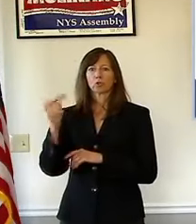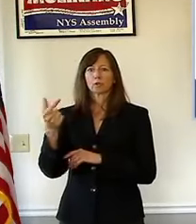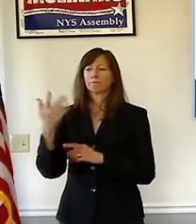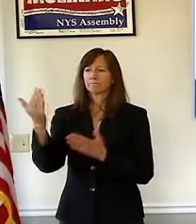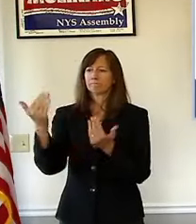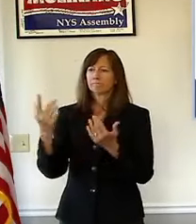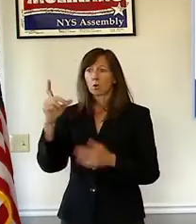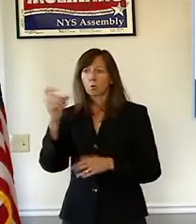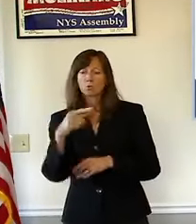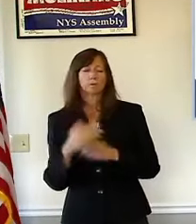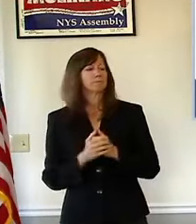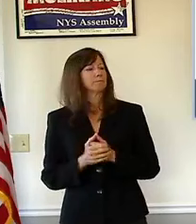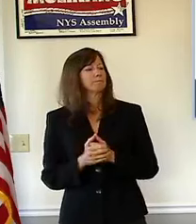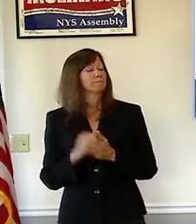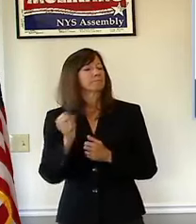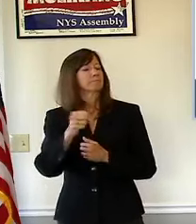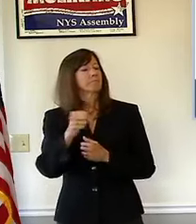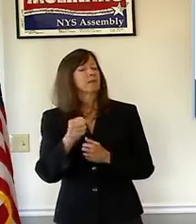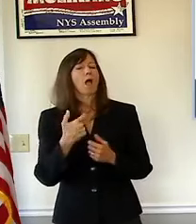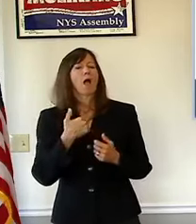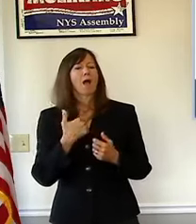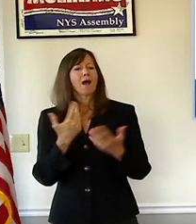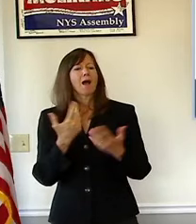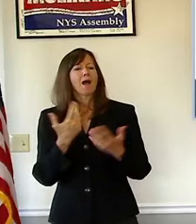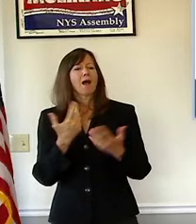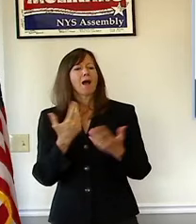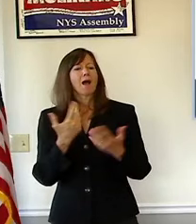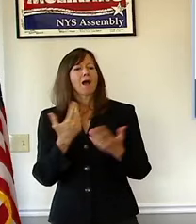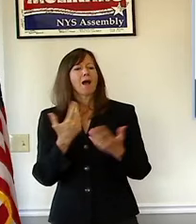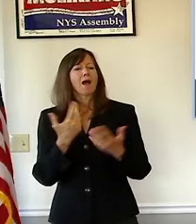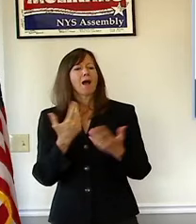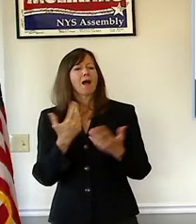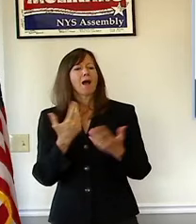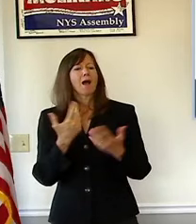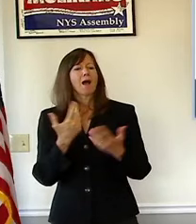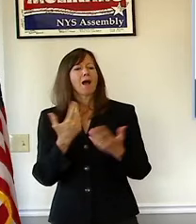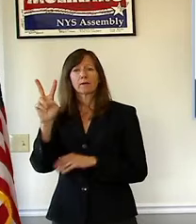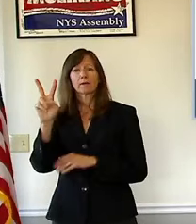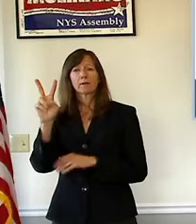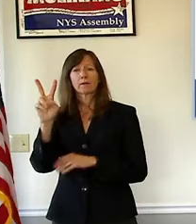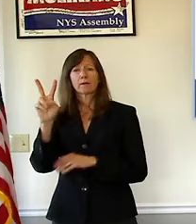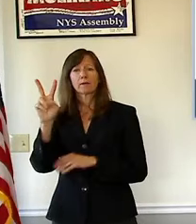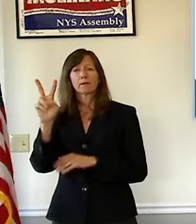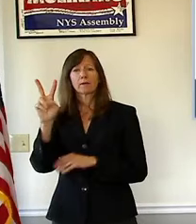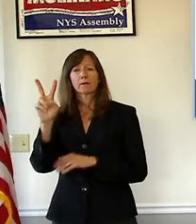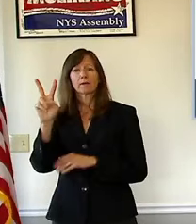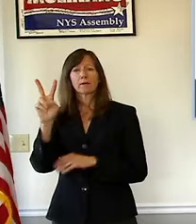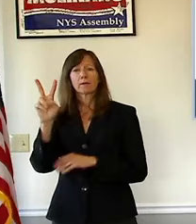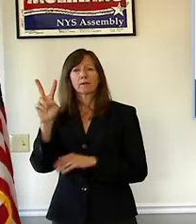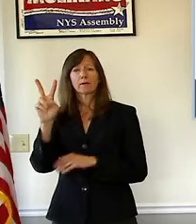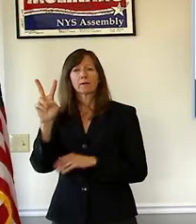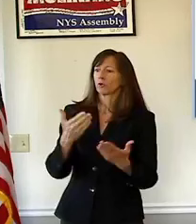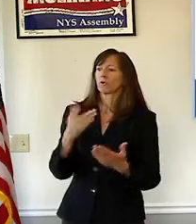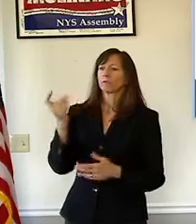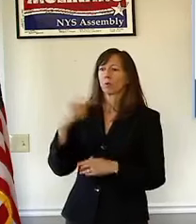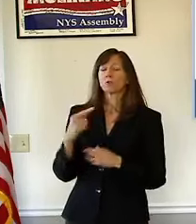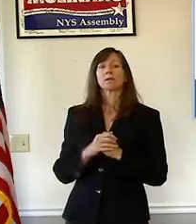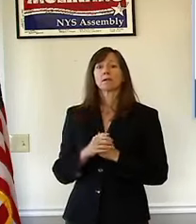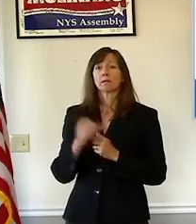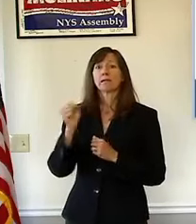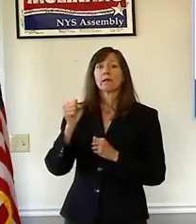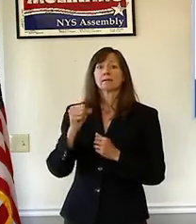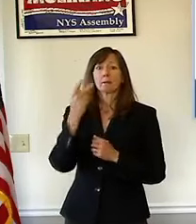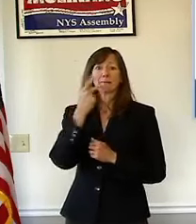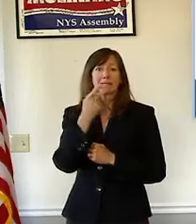I wanted to know if the DMV is open. So thanks for that. The Department of Motor Vehicles Poughkeepsie office